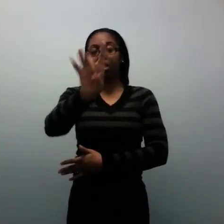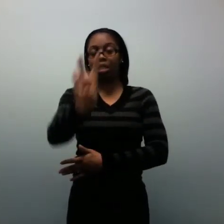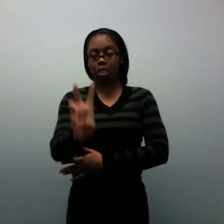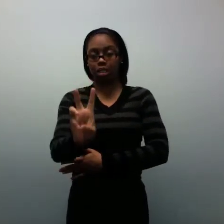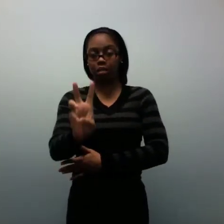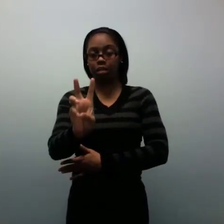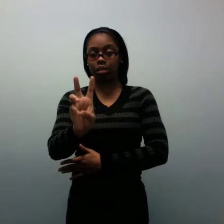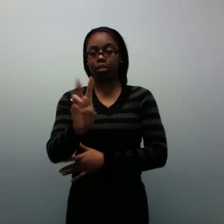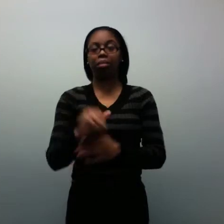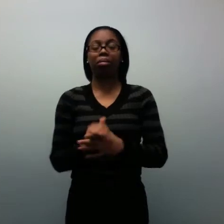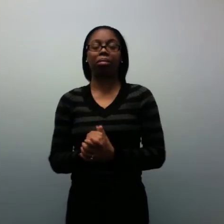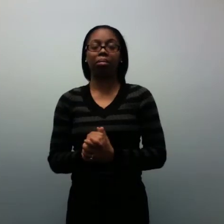9,386. Now,